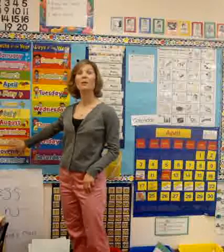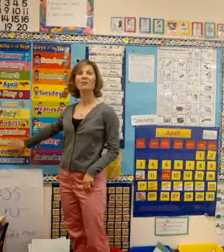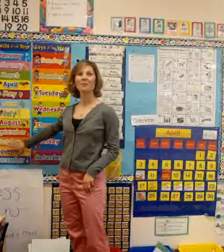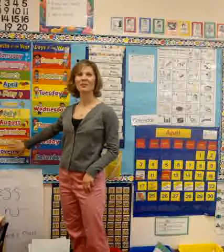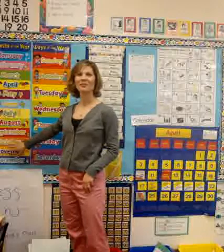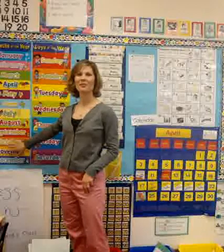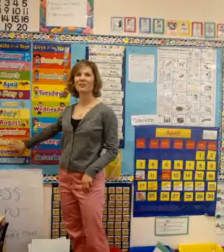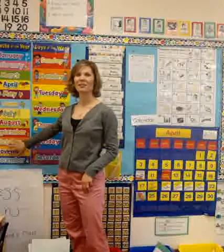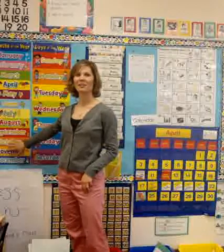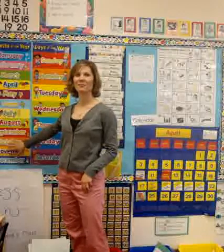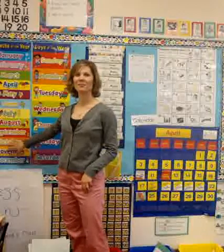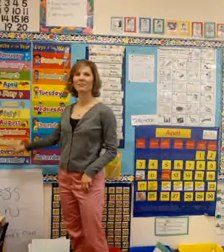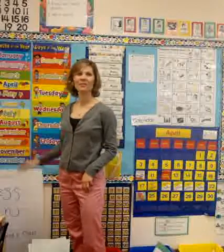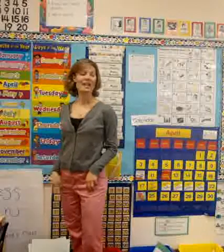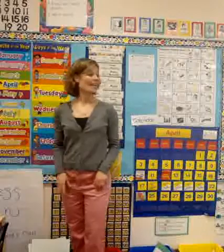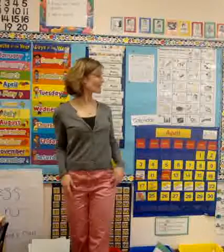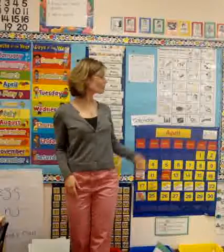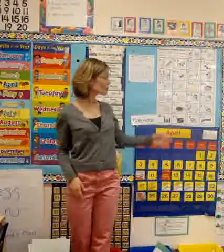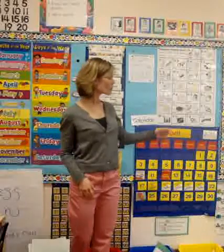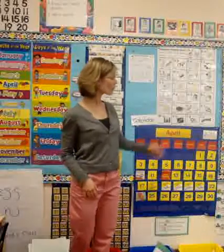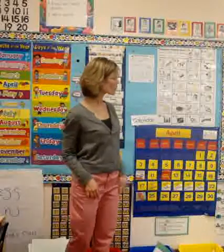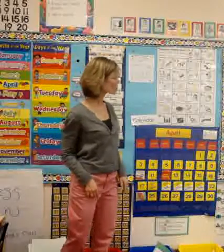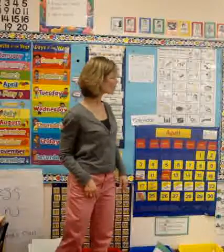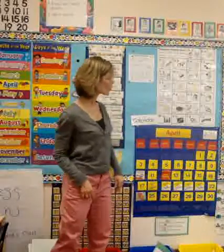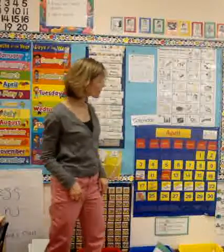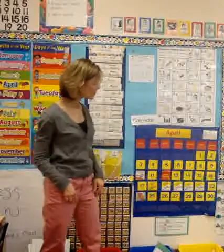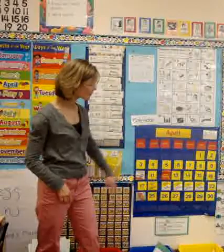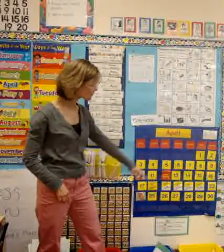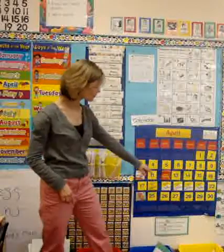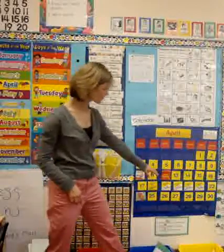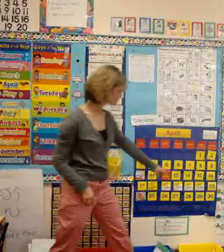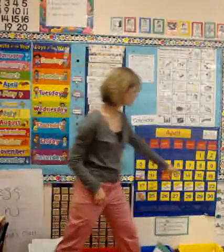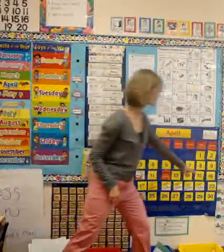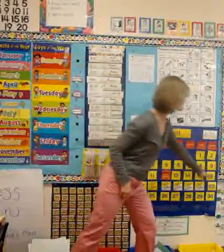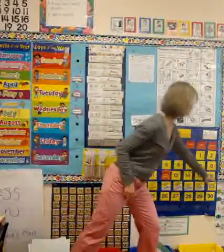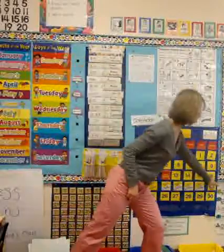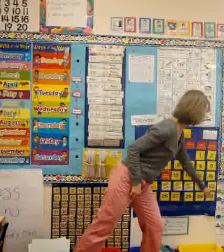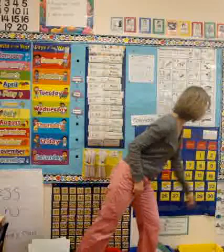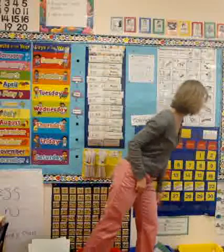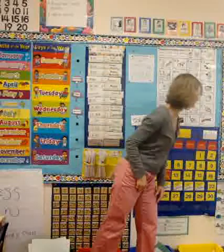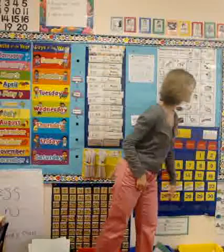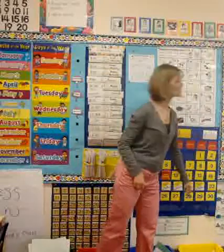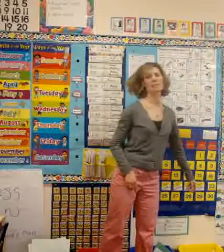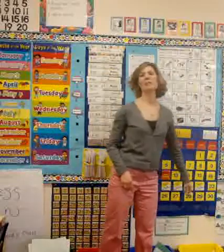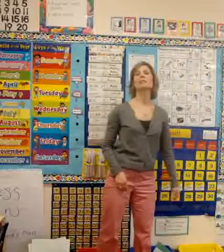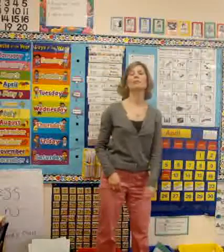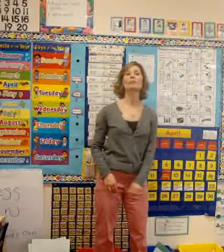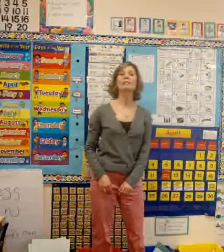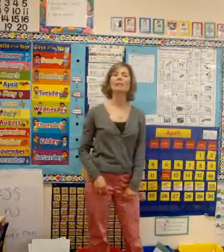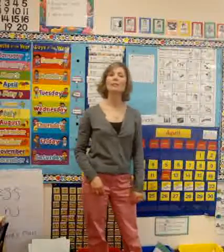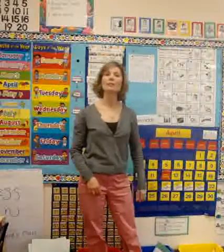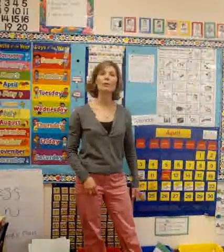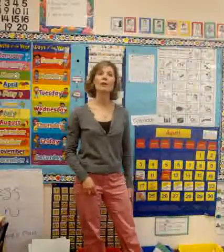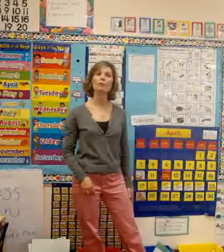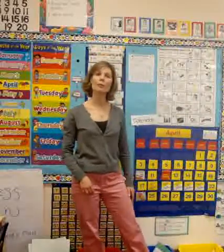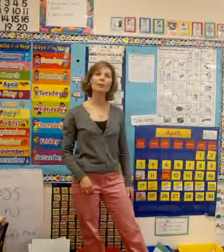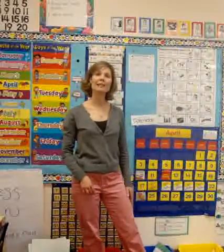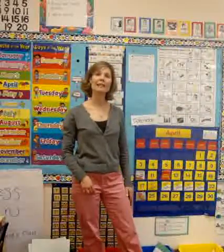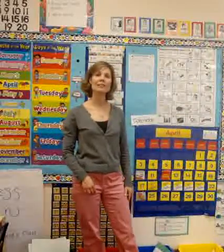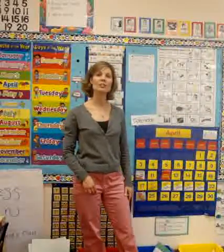12 months of the year. Then we move over to our weather, and I've taught them the different signs for the weather, and what we like to